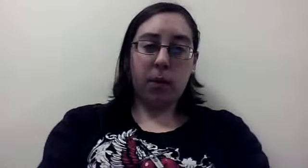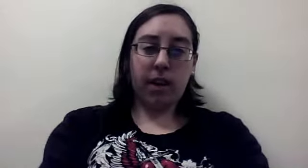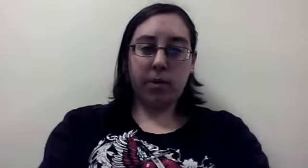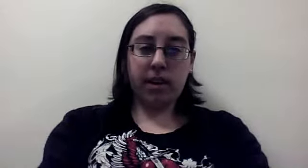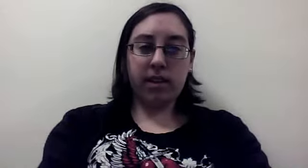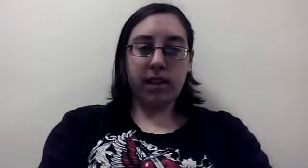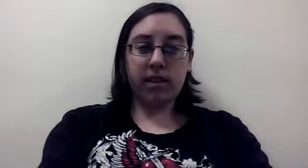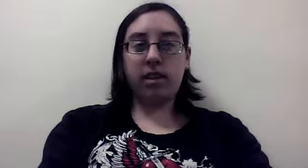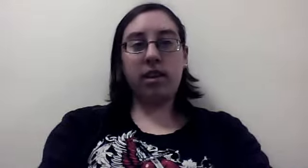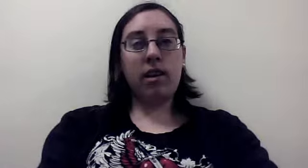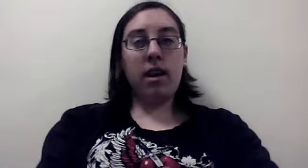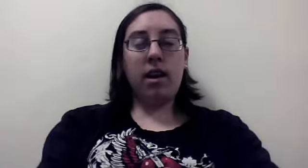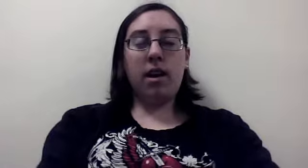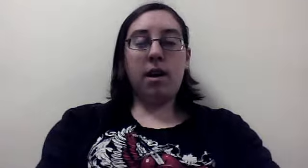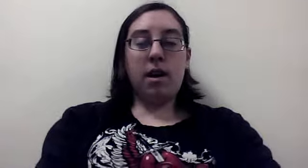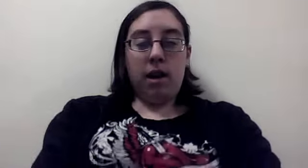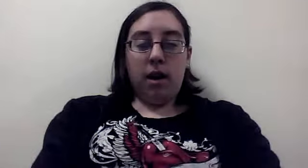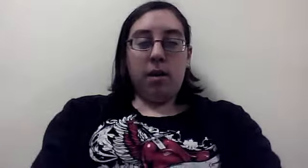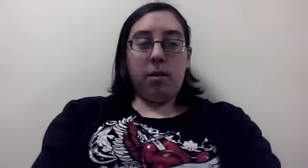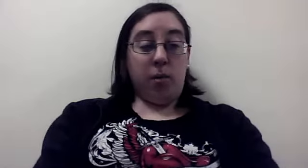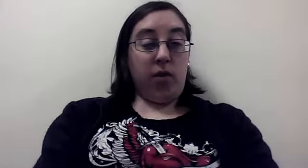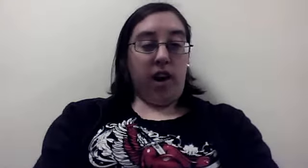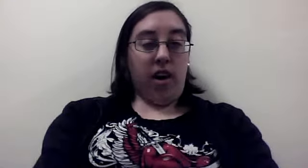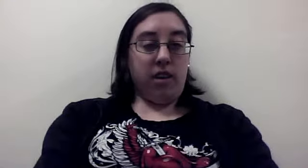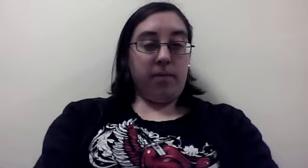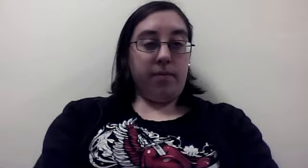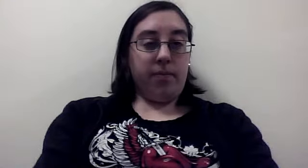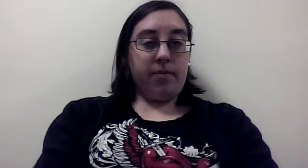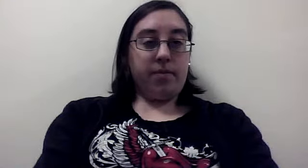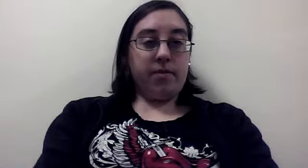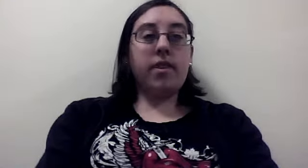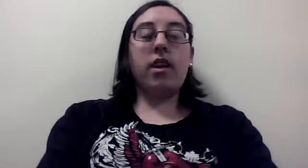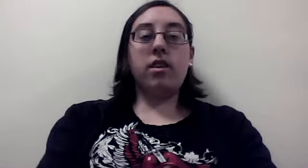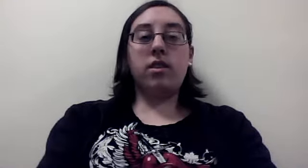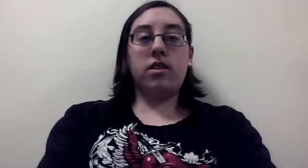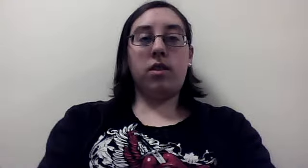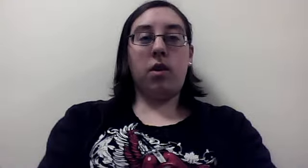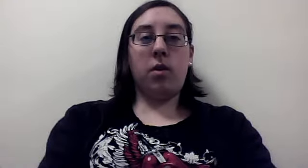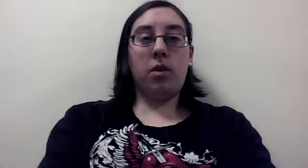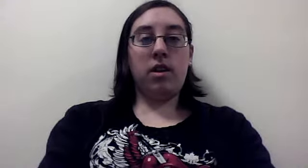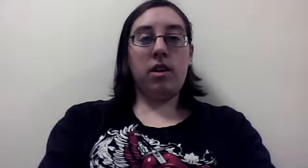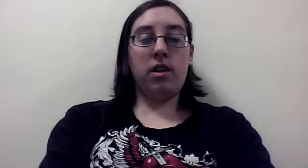hallways because of this. But moving on. So,